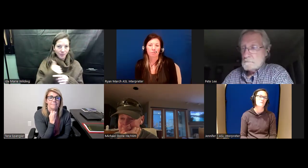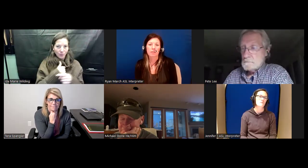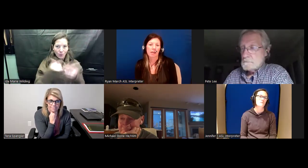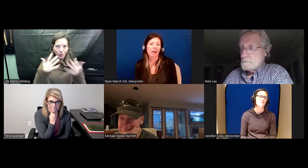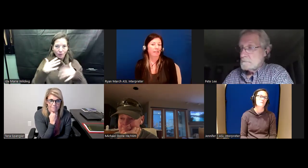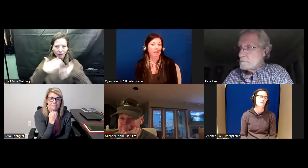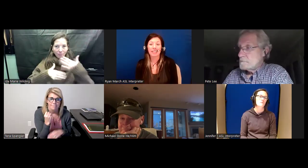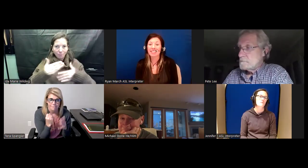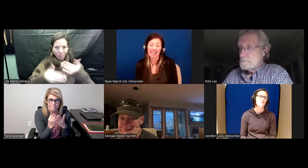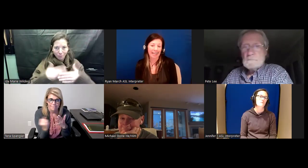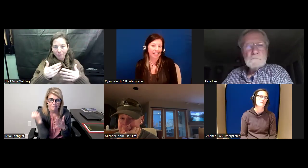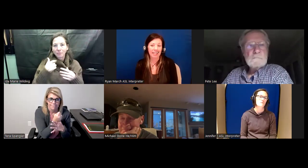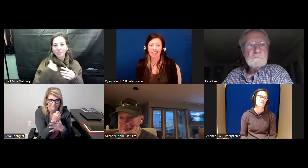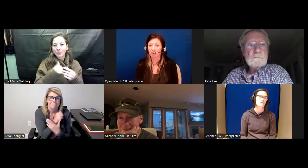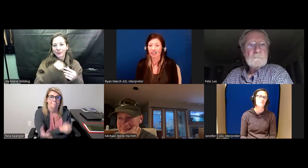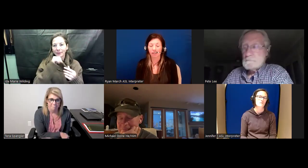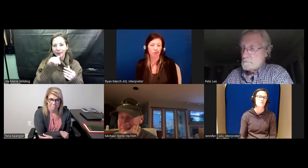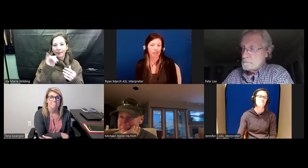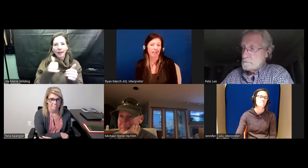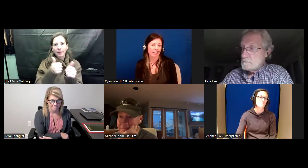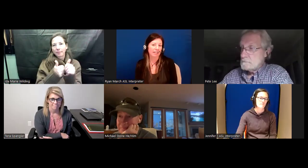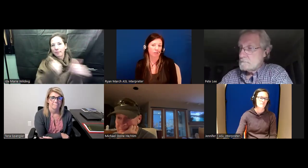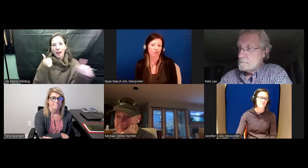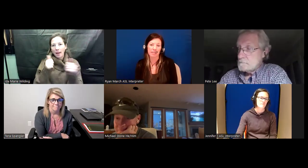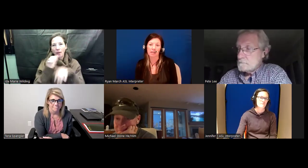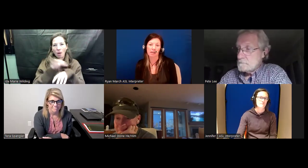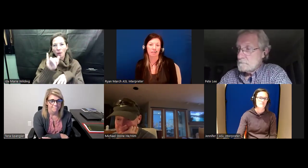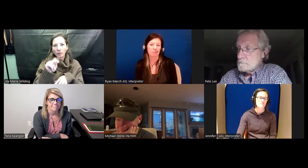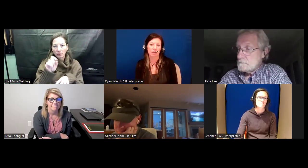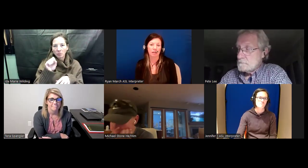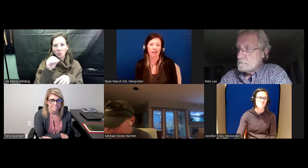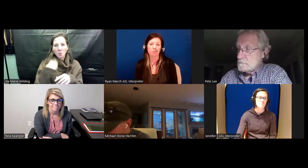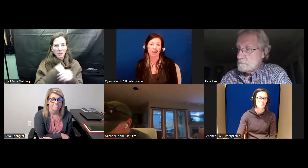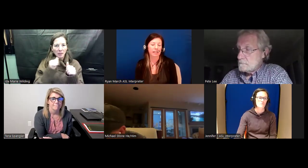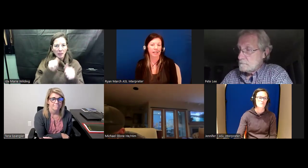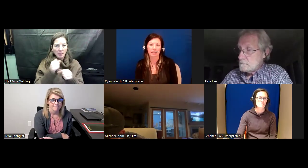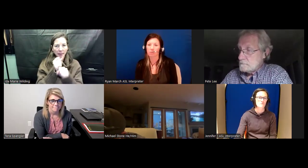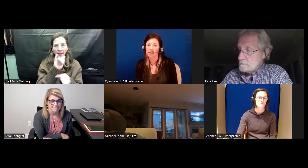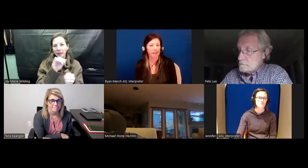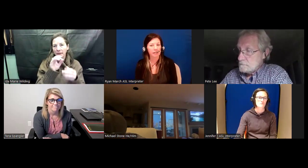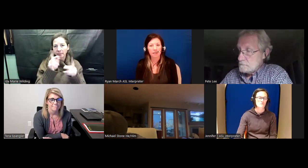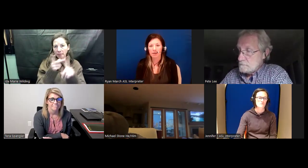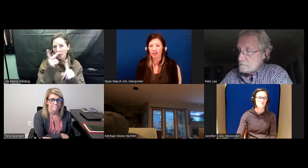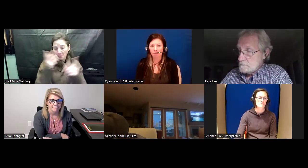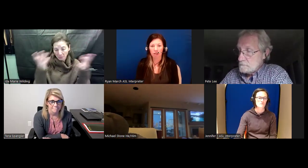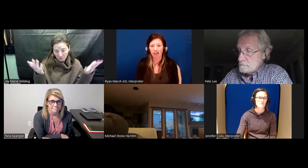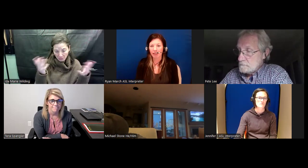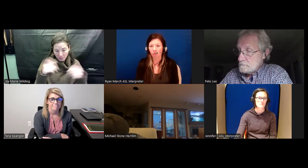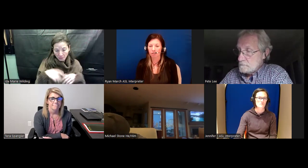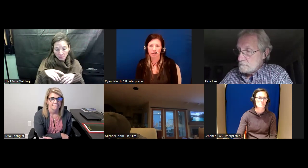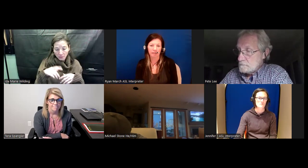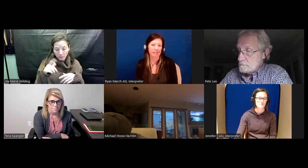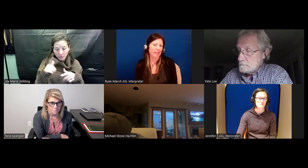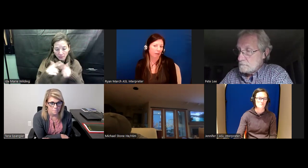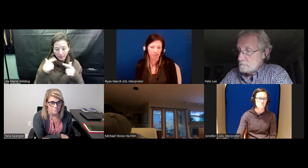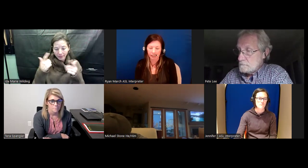So I think lead K, that's already in the works. I think that would be a priority. I think we're kind of behind the eight ball on that one.